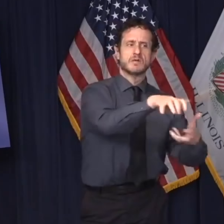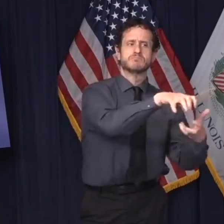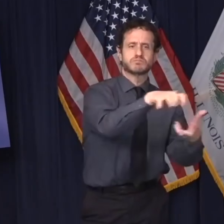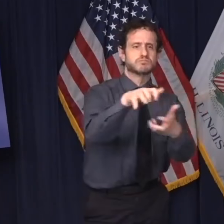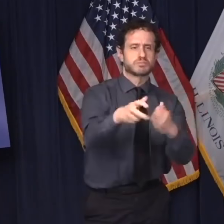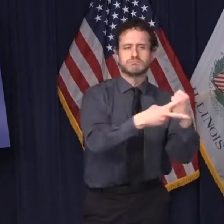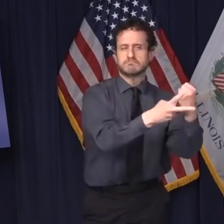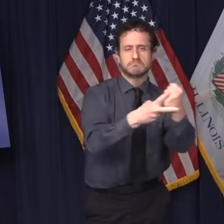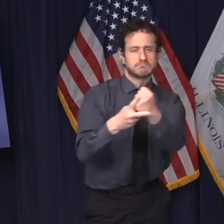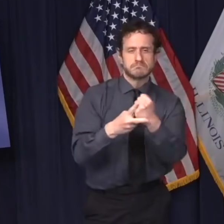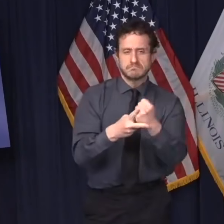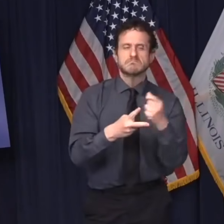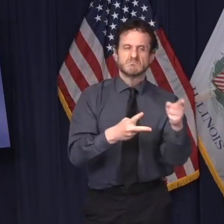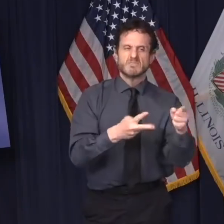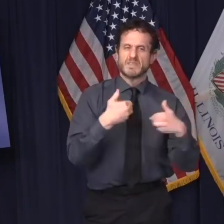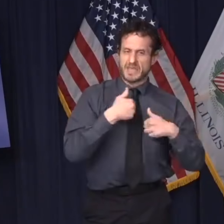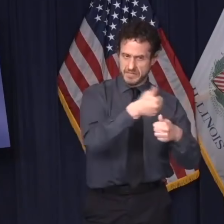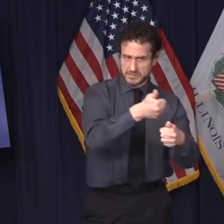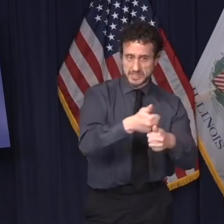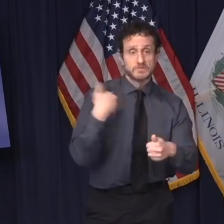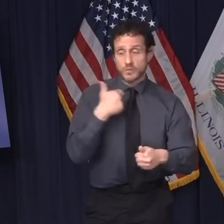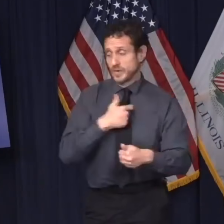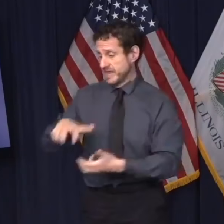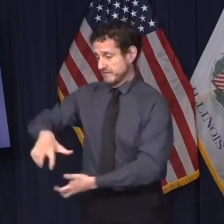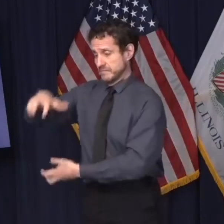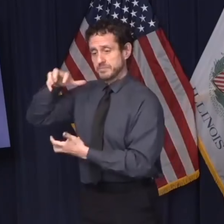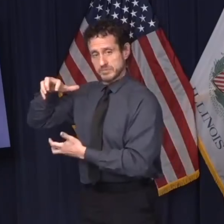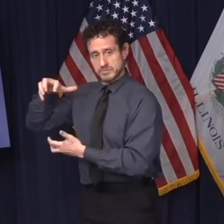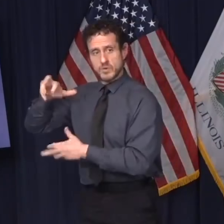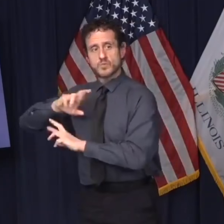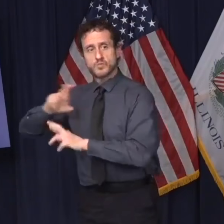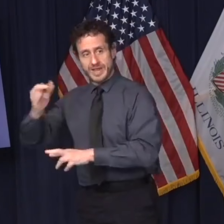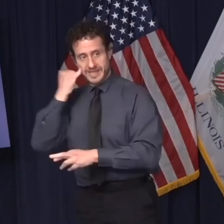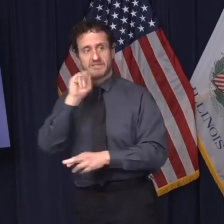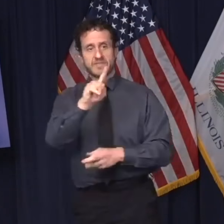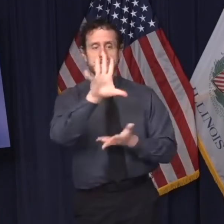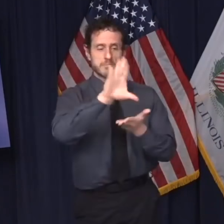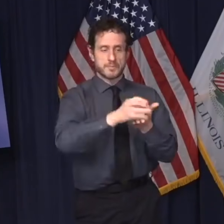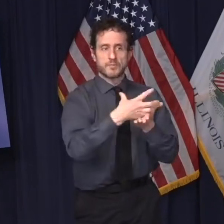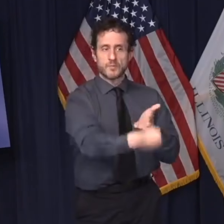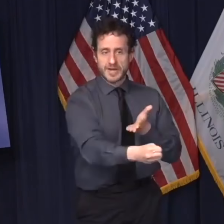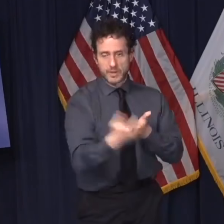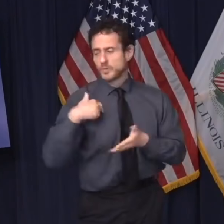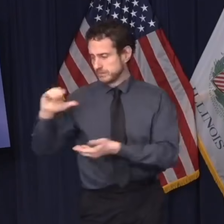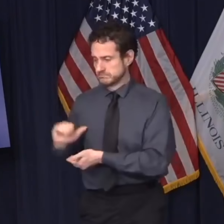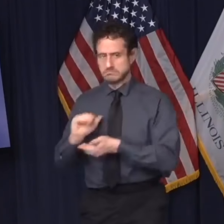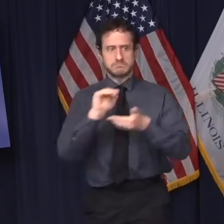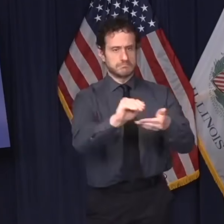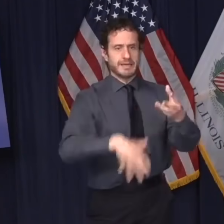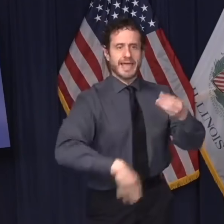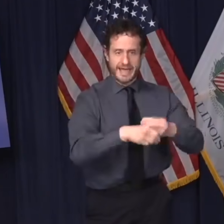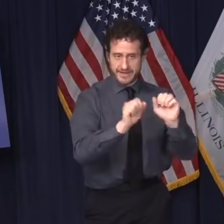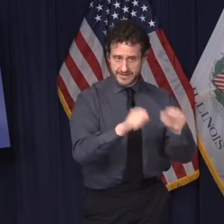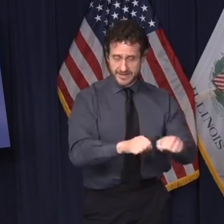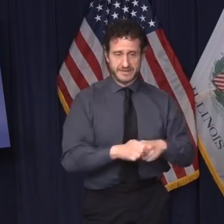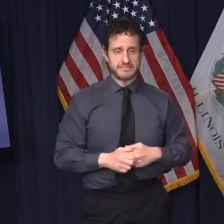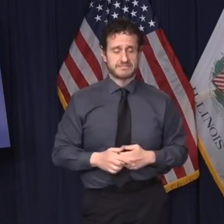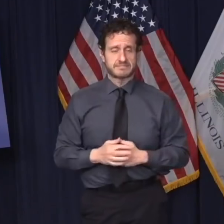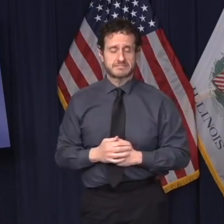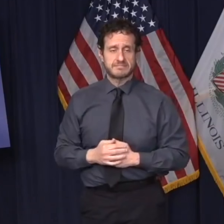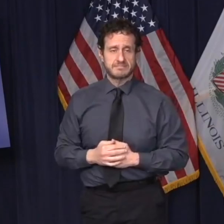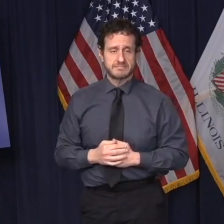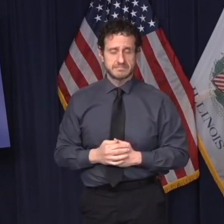who normally source and stock their own PPE directly from distributors on a regular basis and at a regular